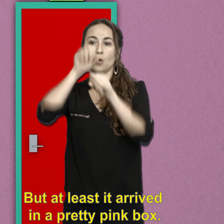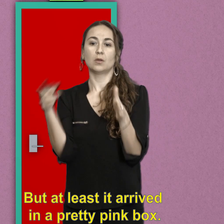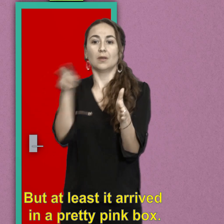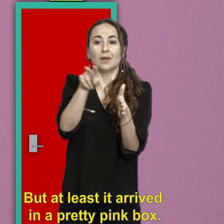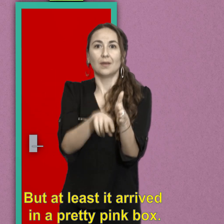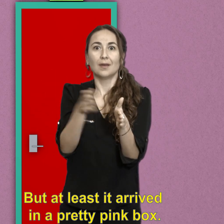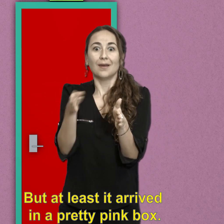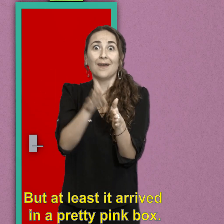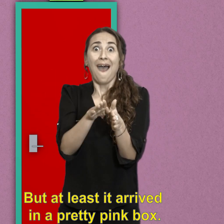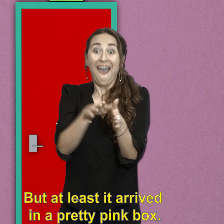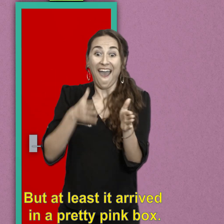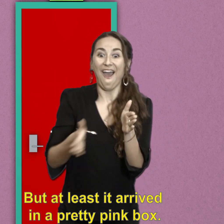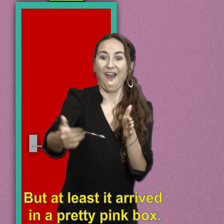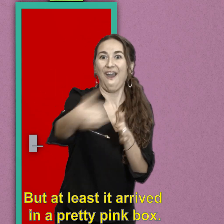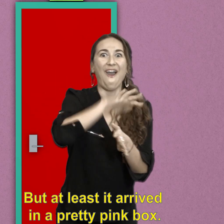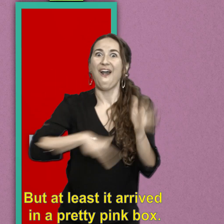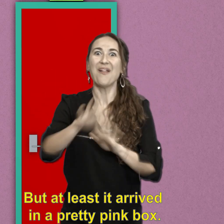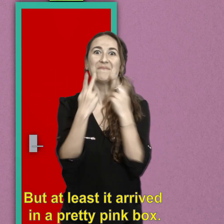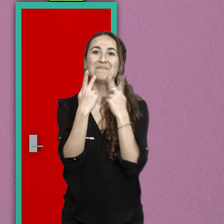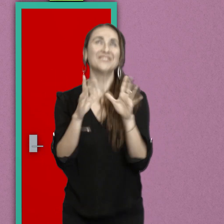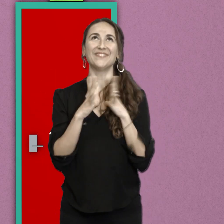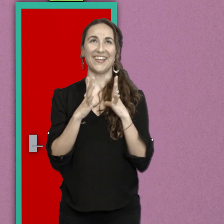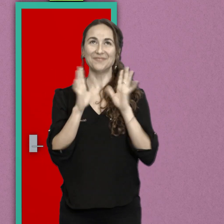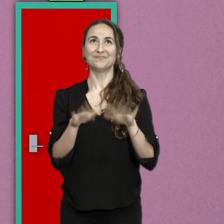But at least it arrived in a pretty pink box.